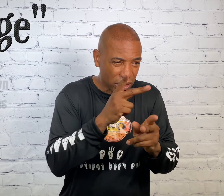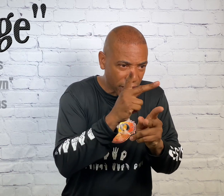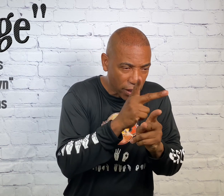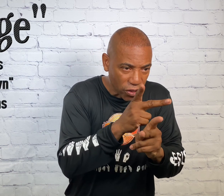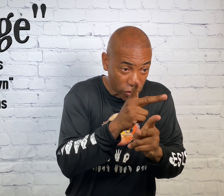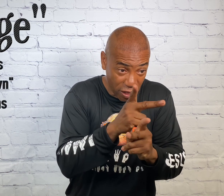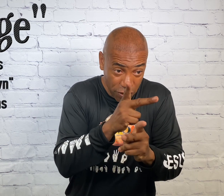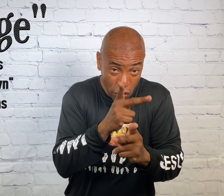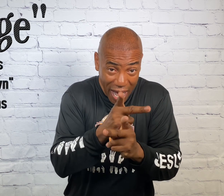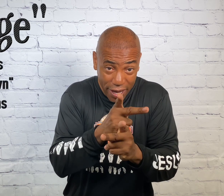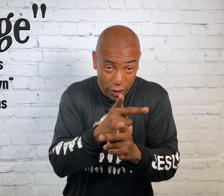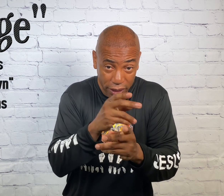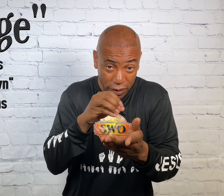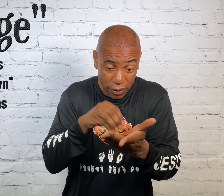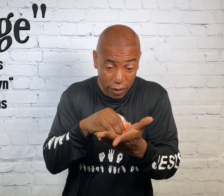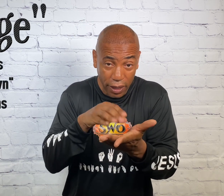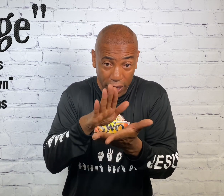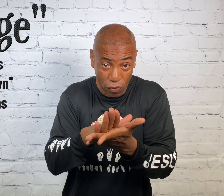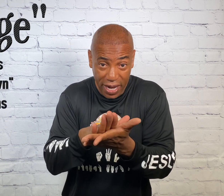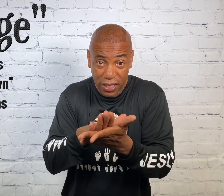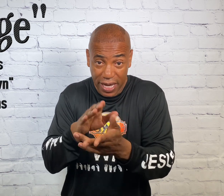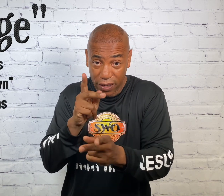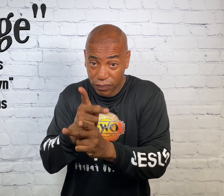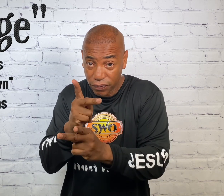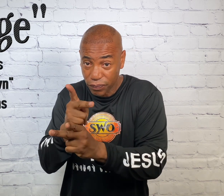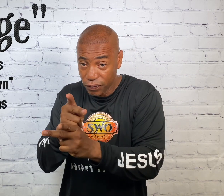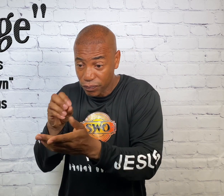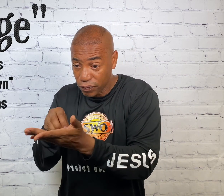Basically, you're keeping your eye on it and you're writing down.